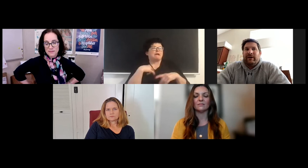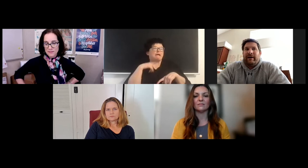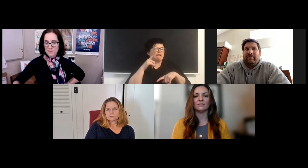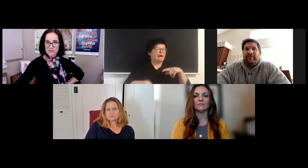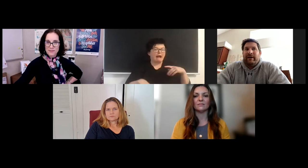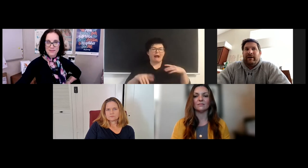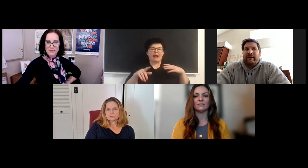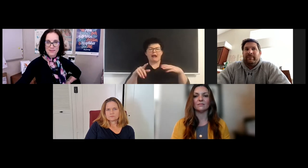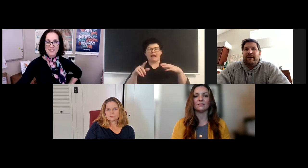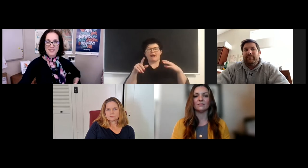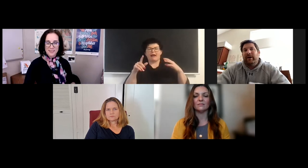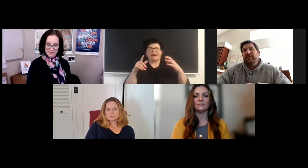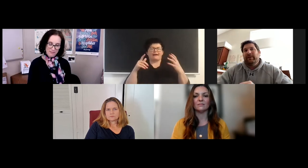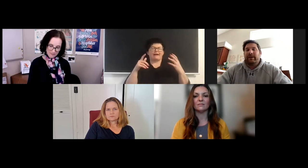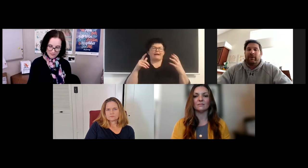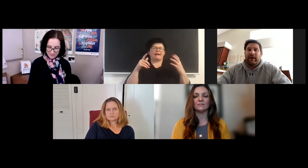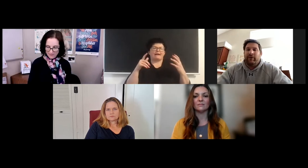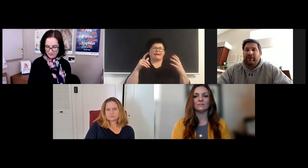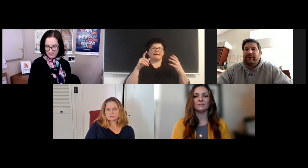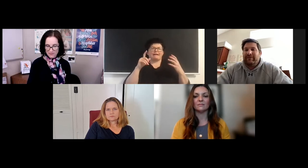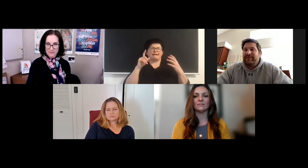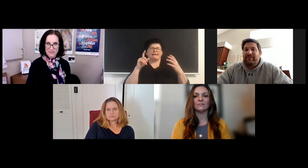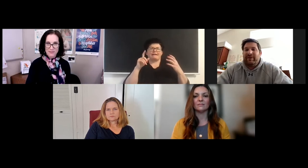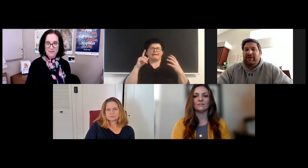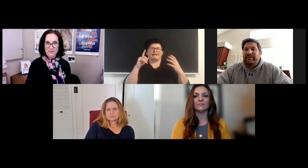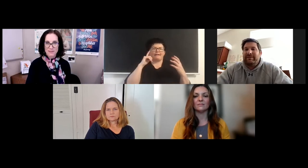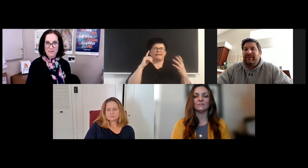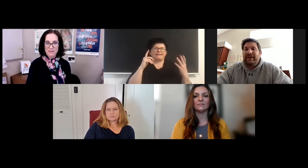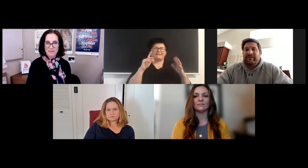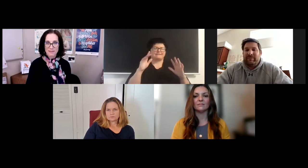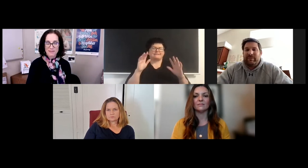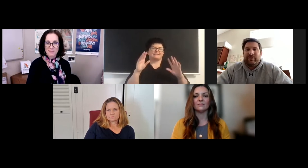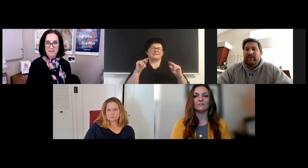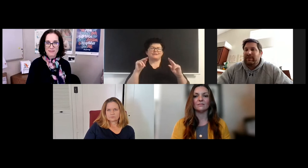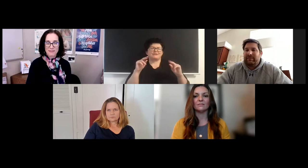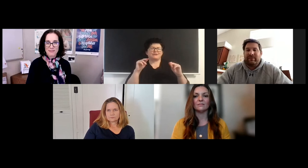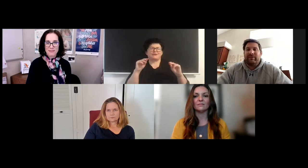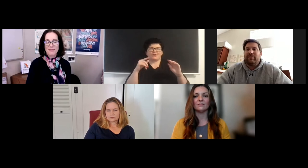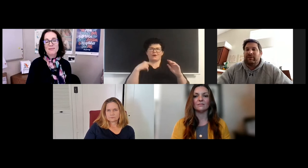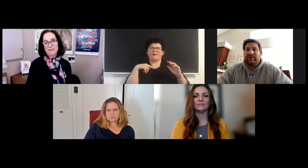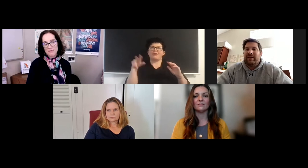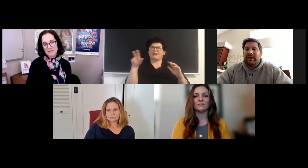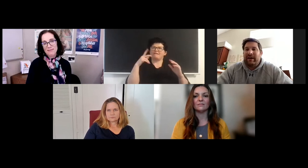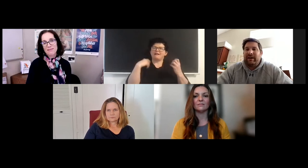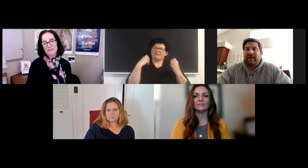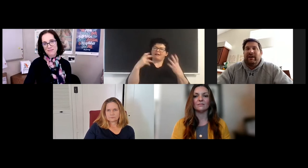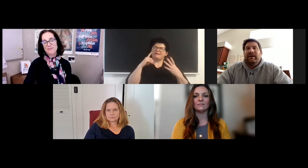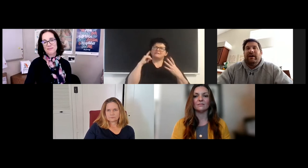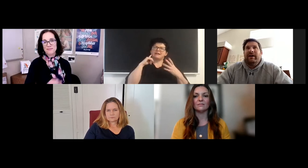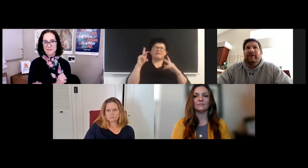to have it modeled like, okay, well, look, there are lots of deaf people successful. It's not